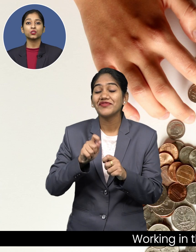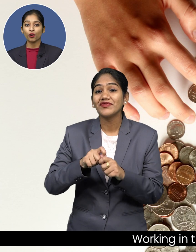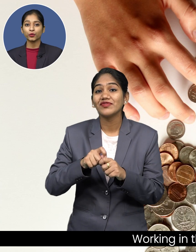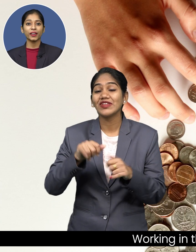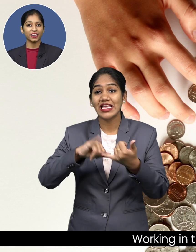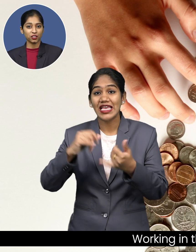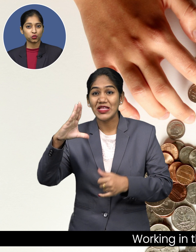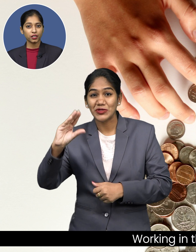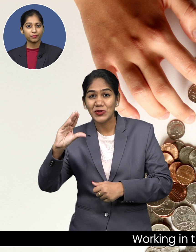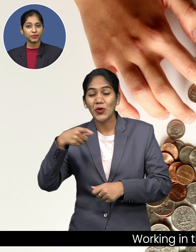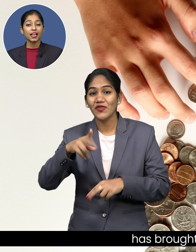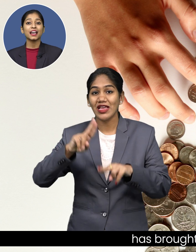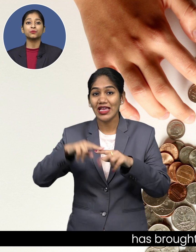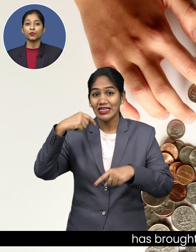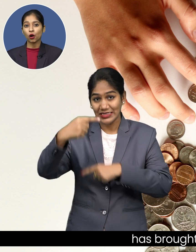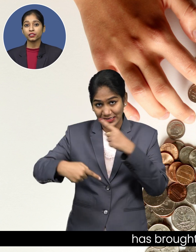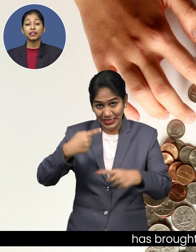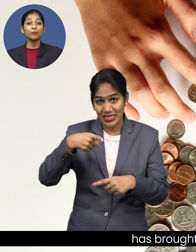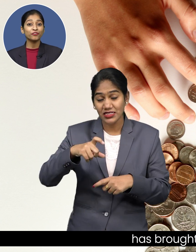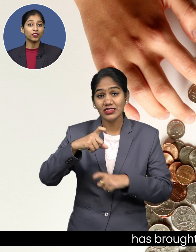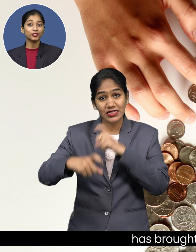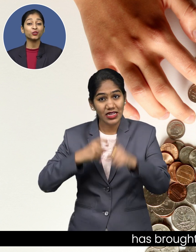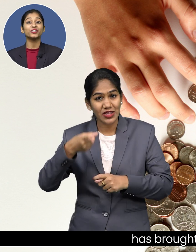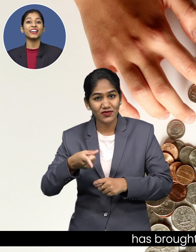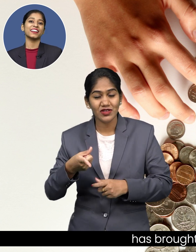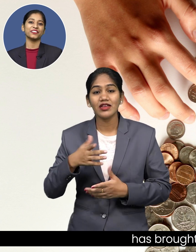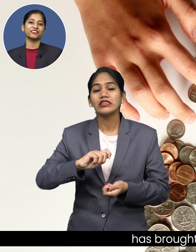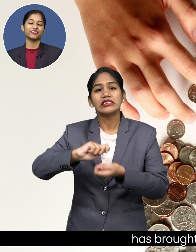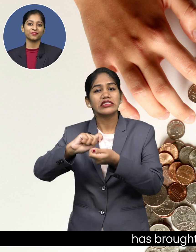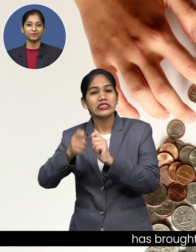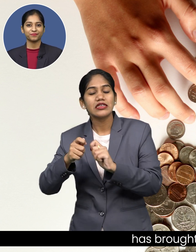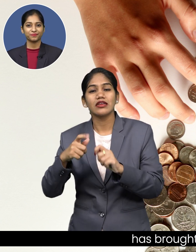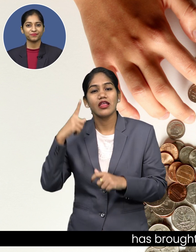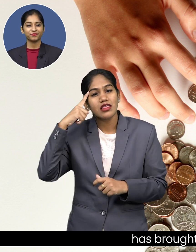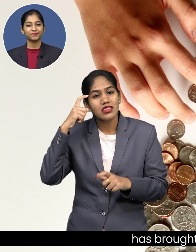Working in the software industry has brought comfort to their life.